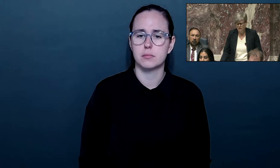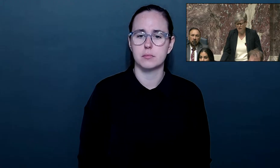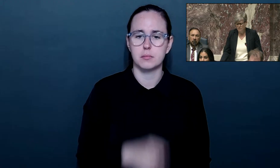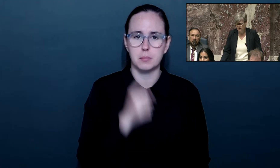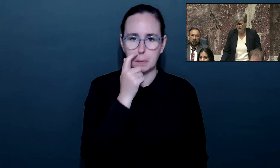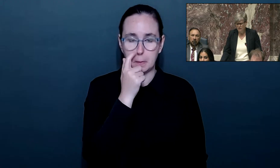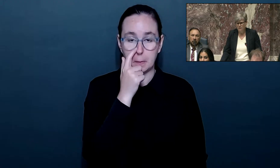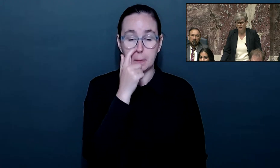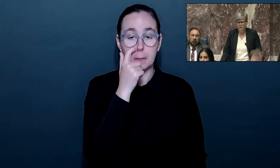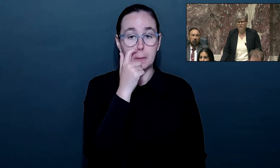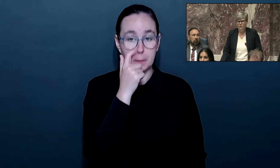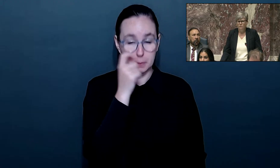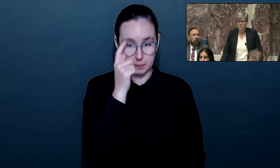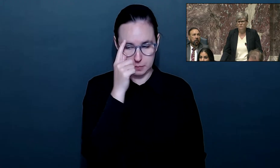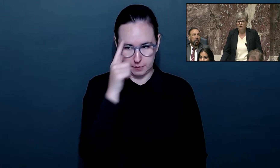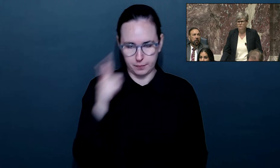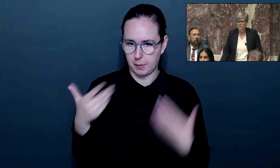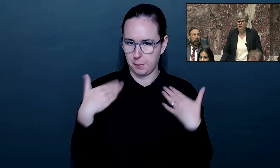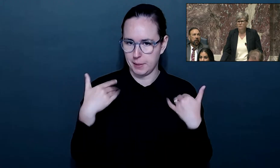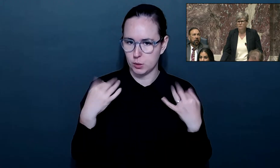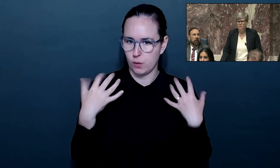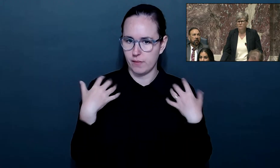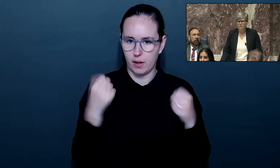has episodic...